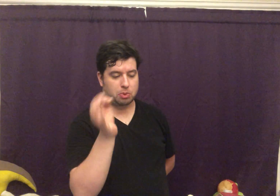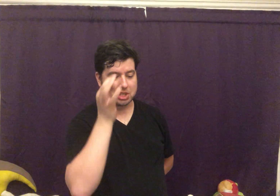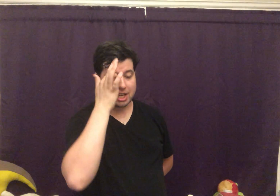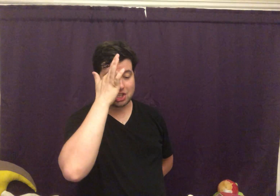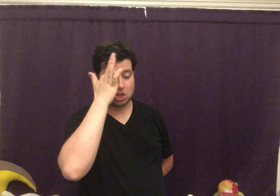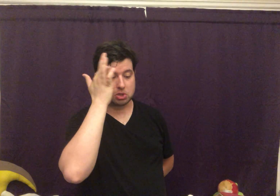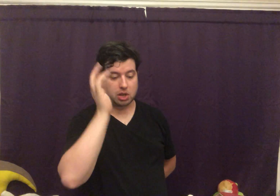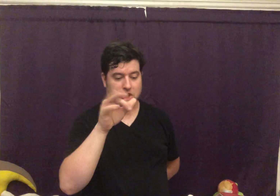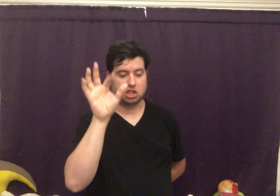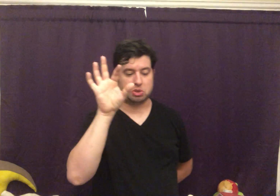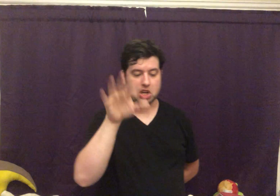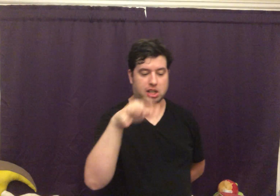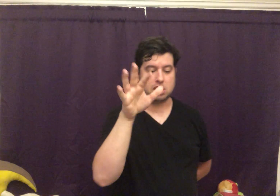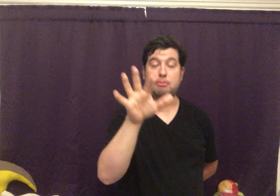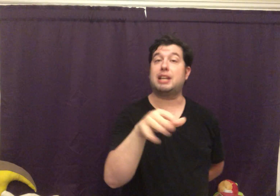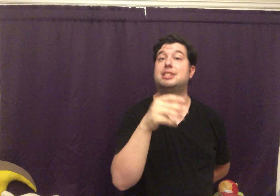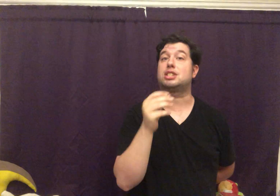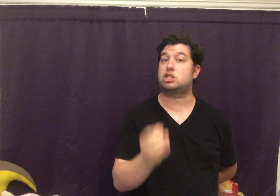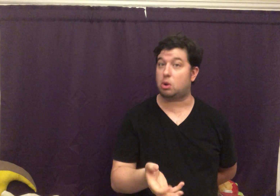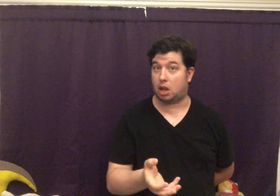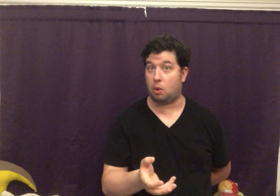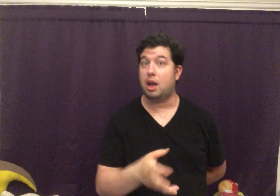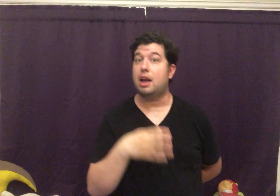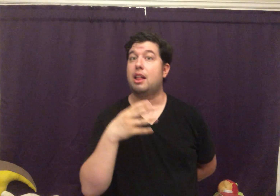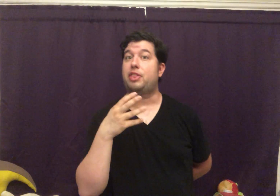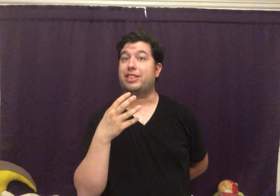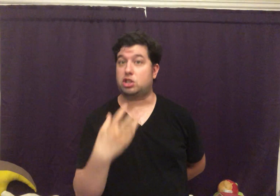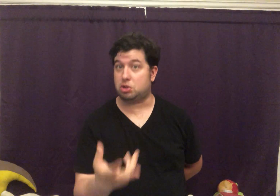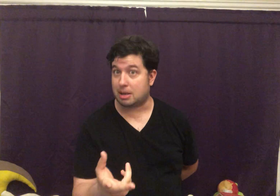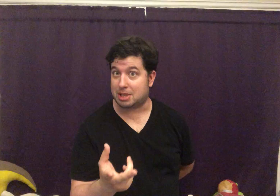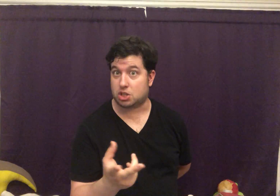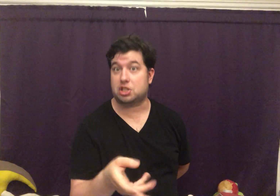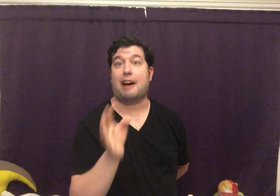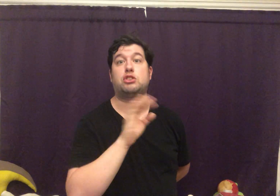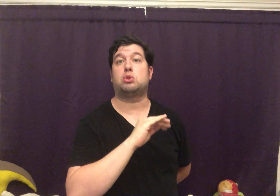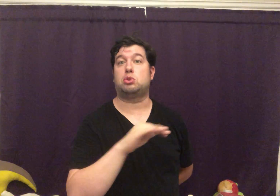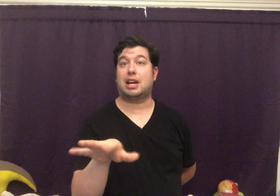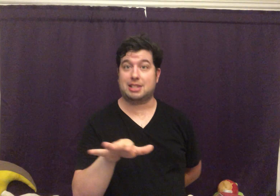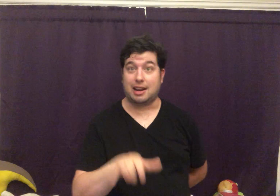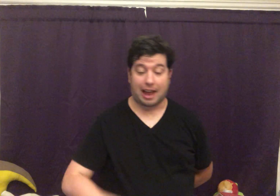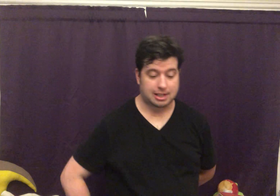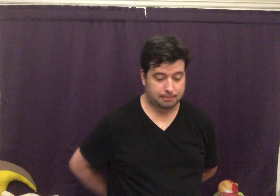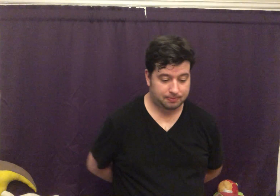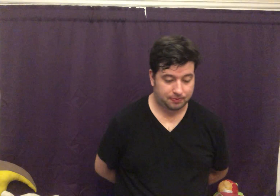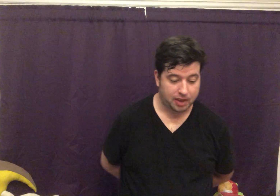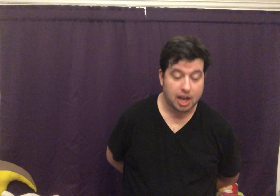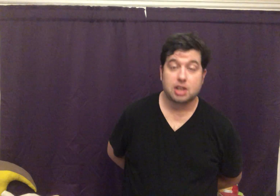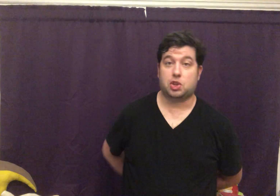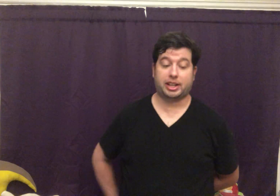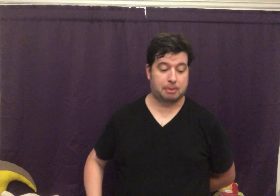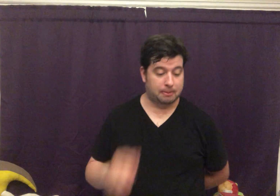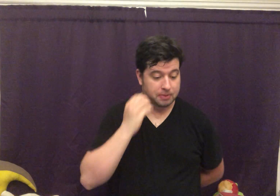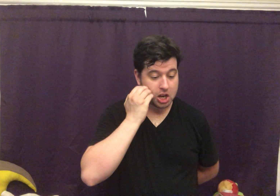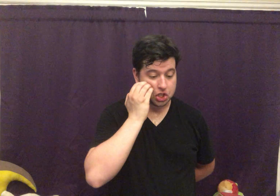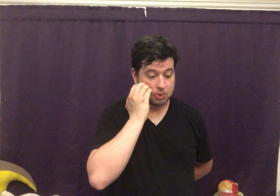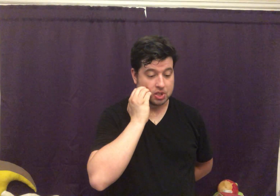was lazy, she was crazy, she was talking to the mice, is a solo that the two stepsisters have, so do not sign that. So the next part, she